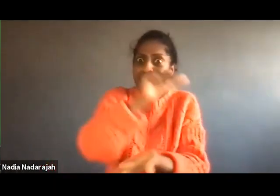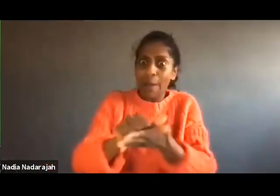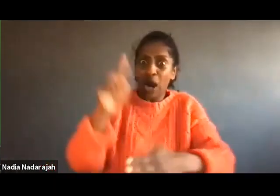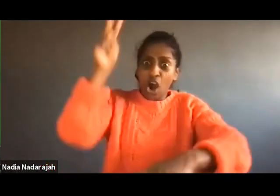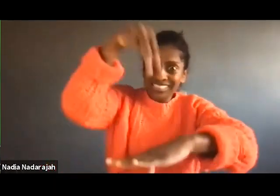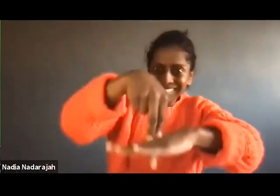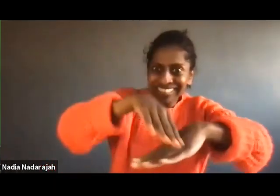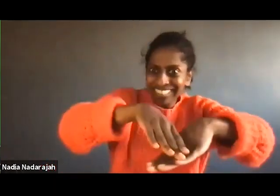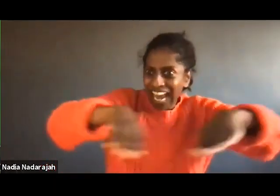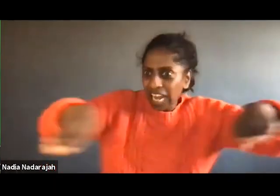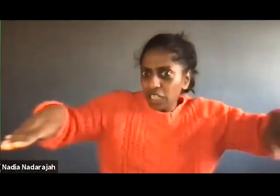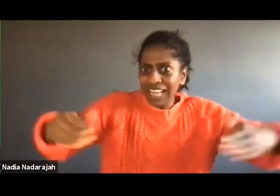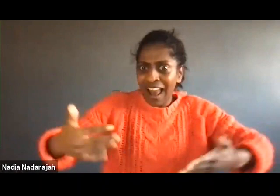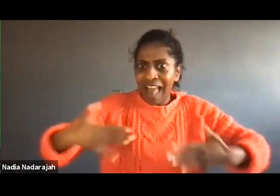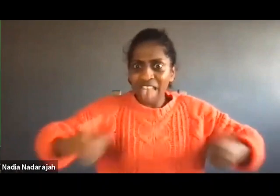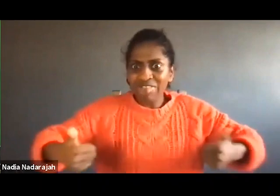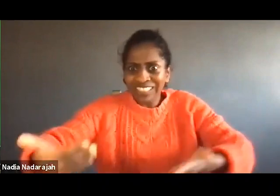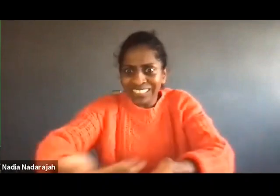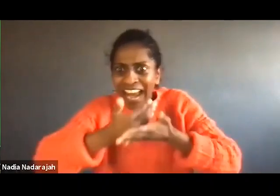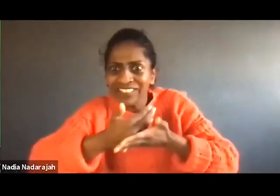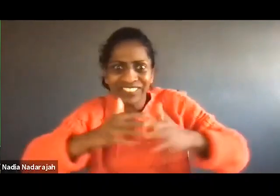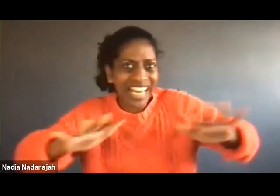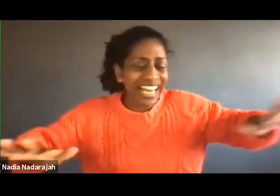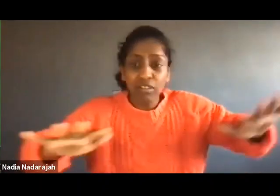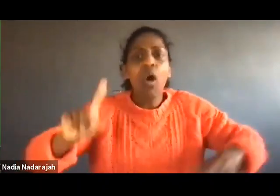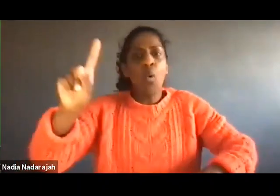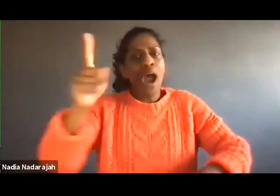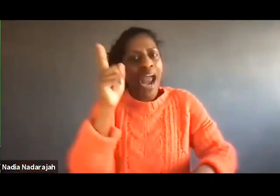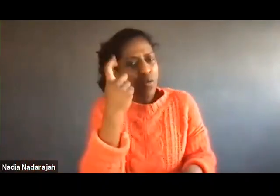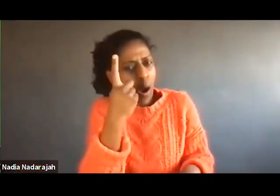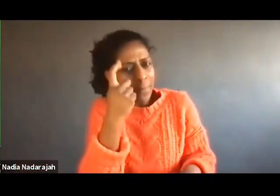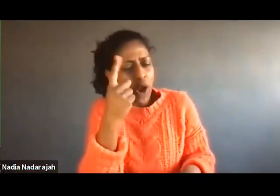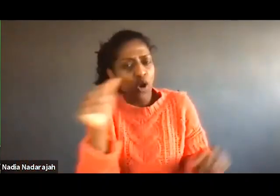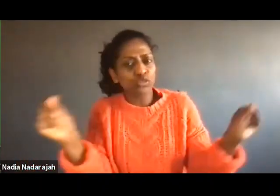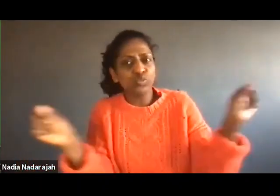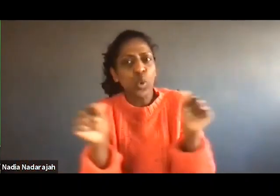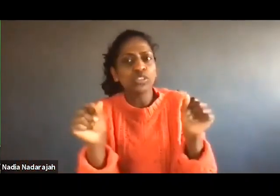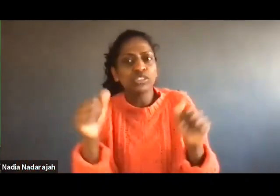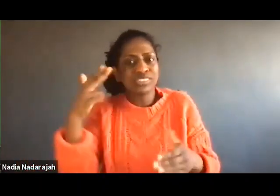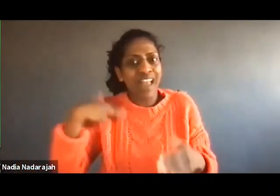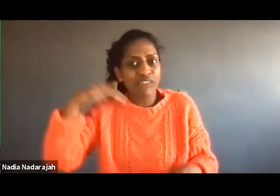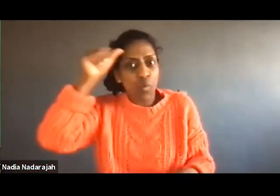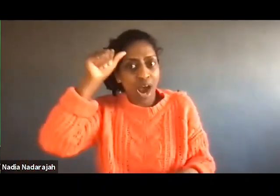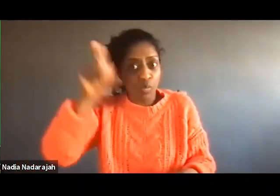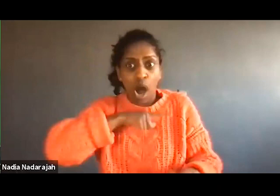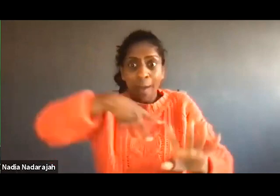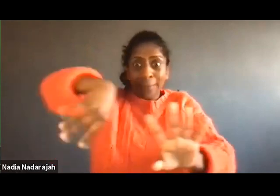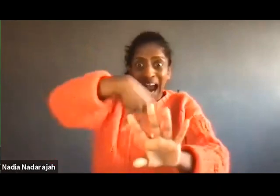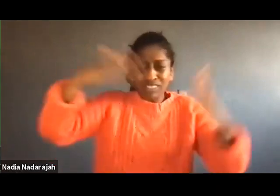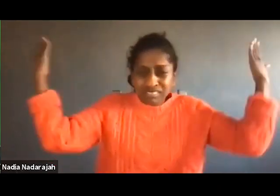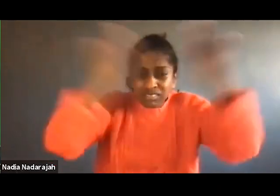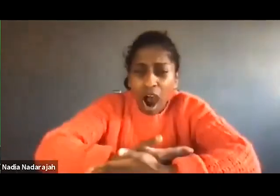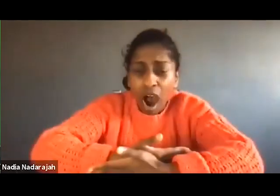for, I've worked in tech as well. So what this involves is health and safety on the stage, and a few other elements.